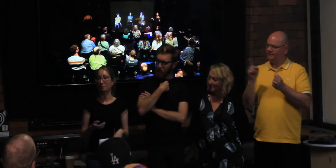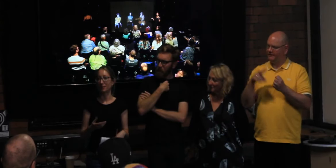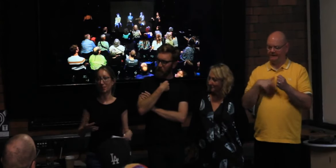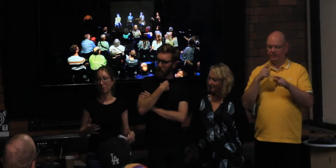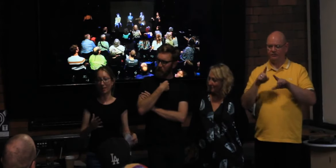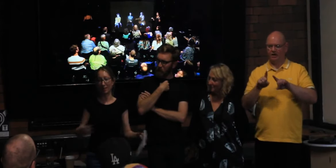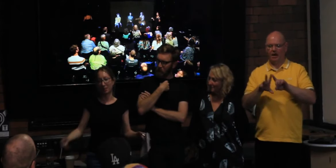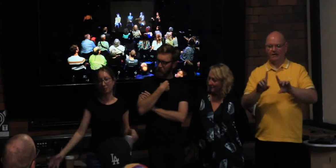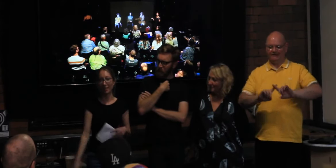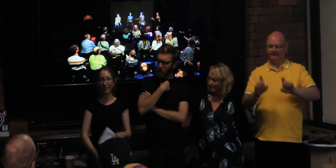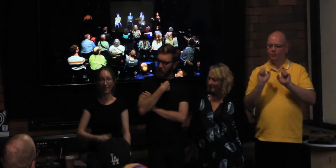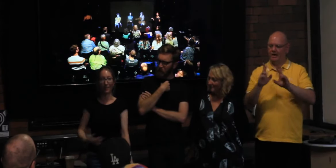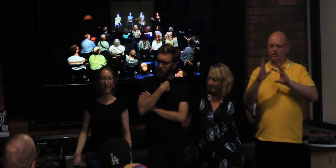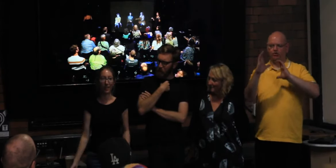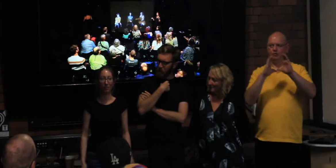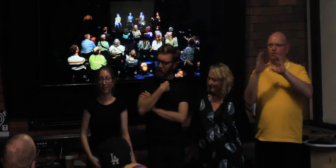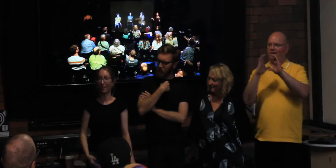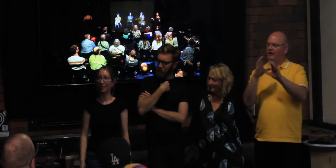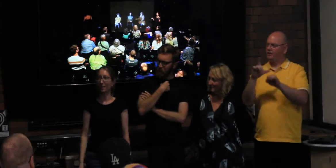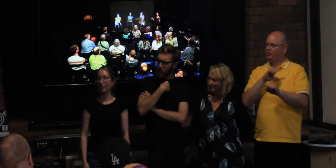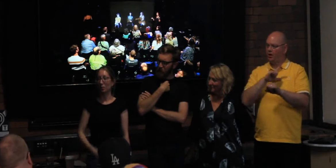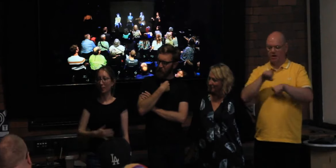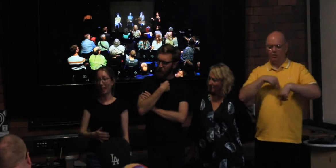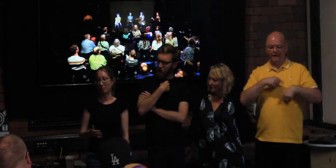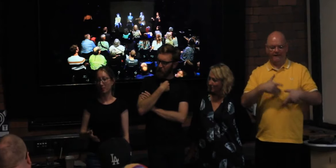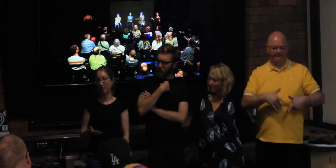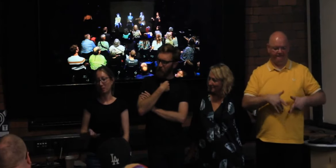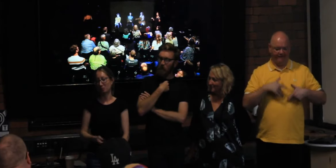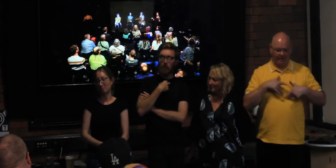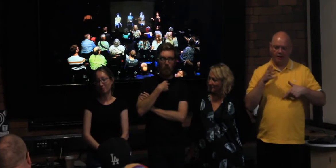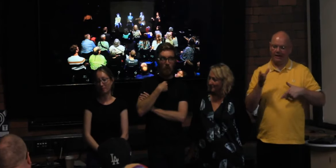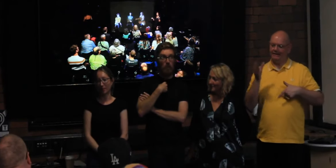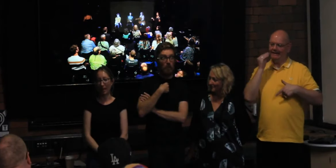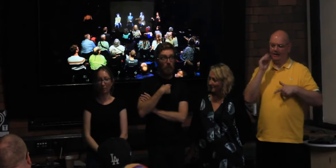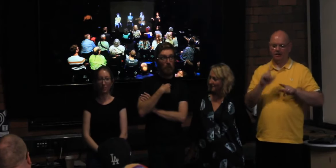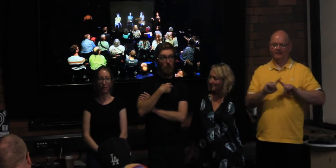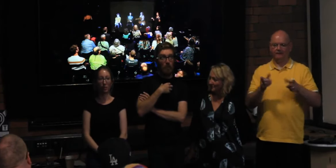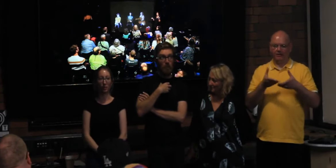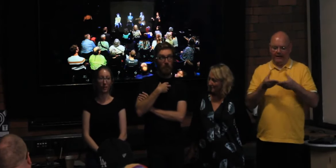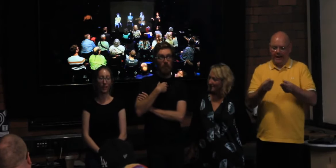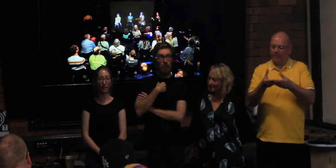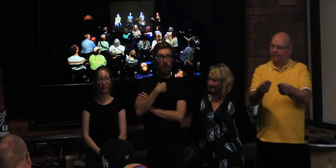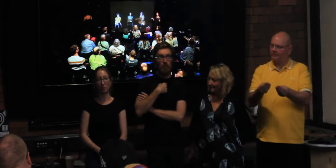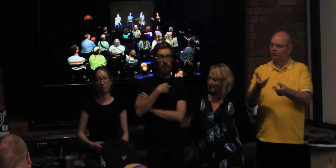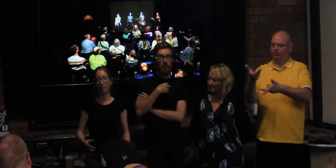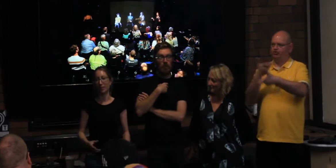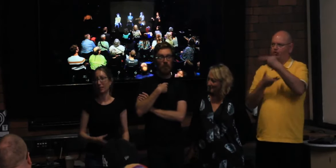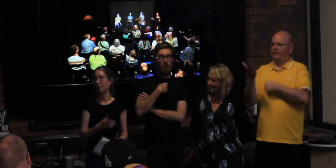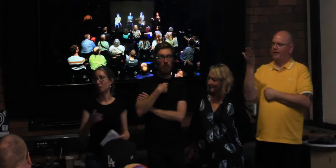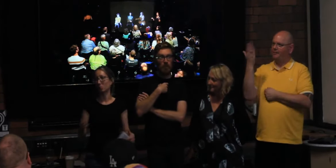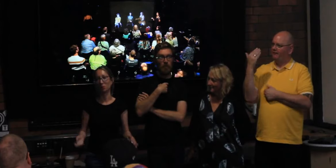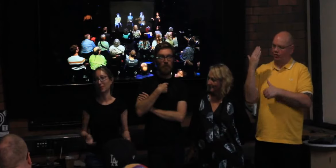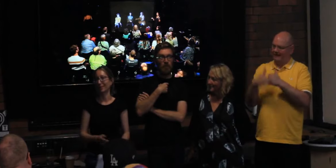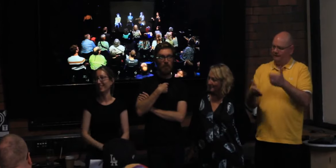communication. So we're feeling and hearing all the gaps that haven't been told, and that seems